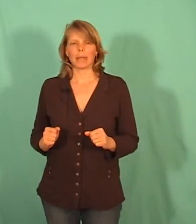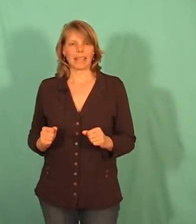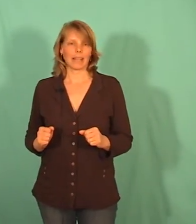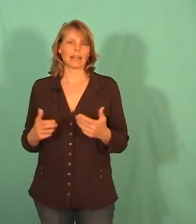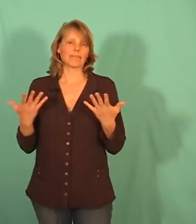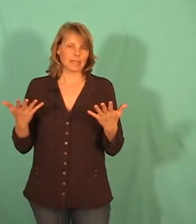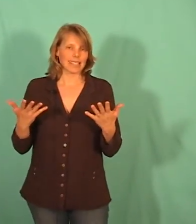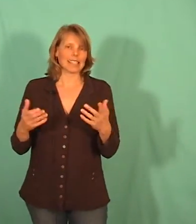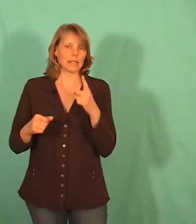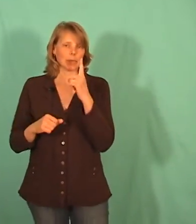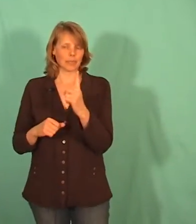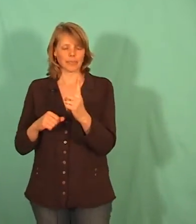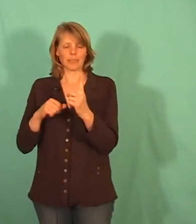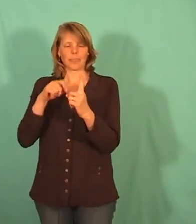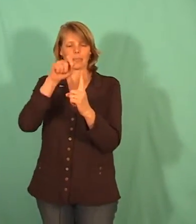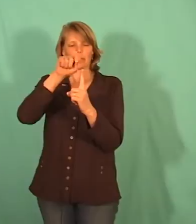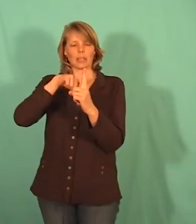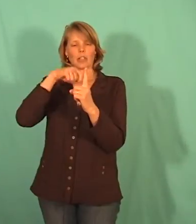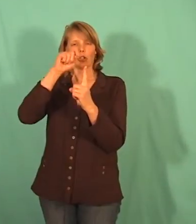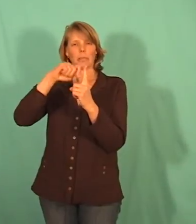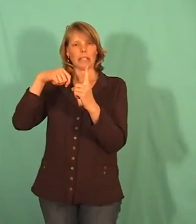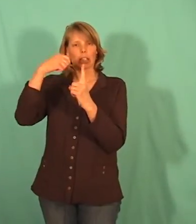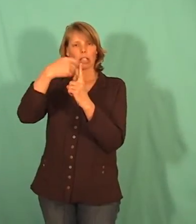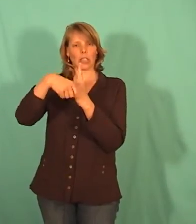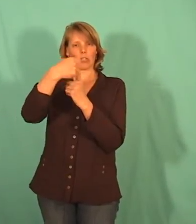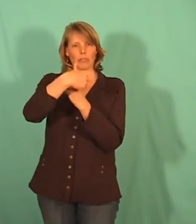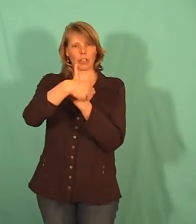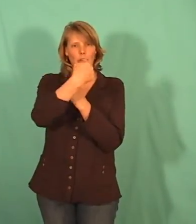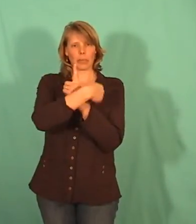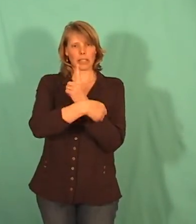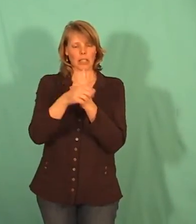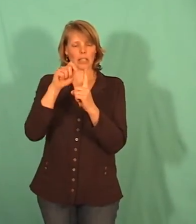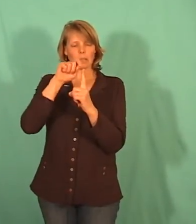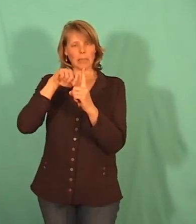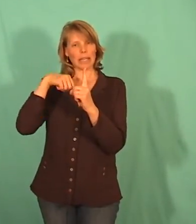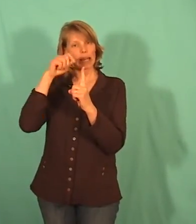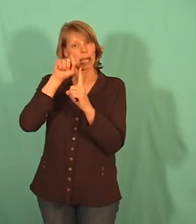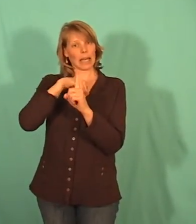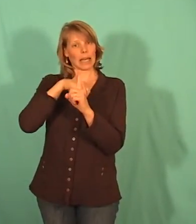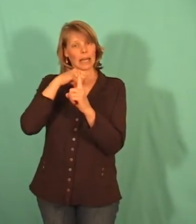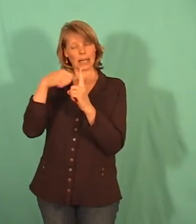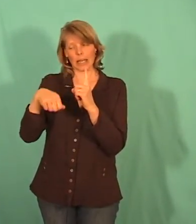Banana. This is an easy one. You peel your finger, basically. Banana.